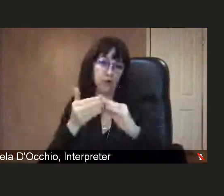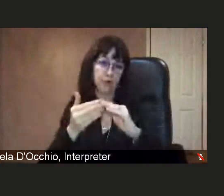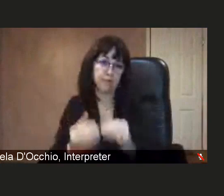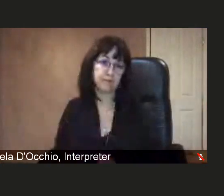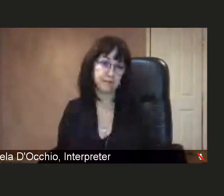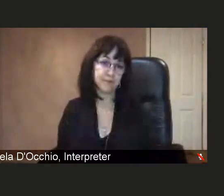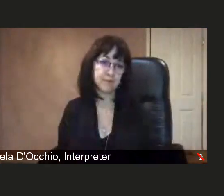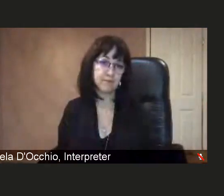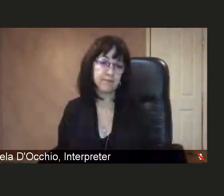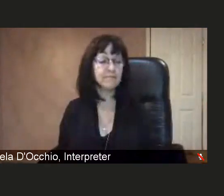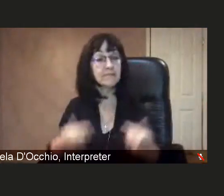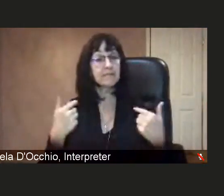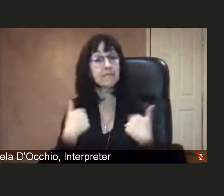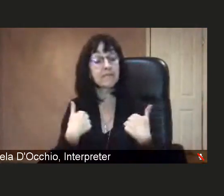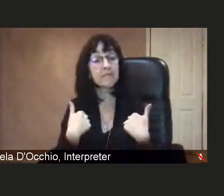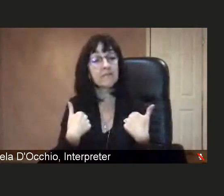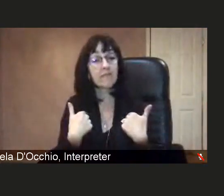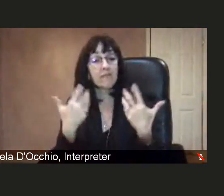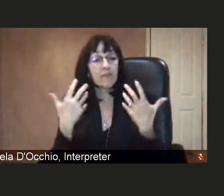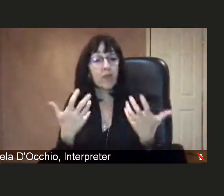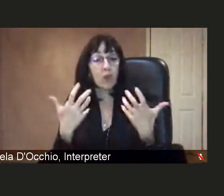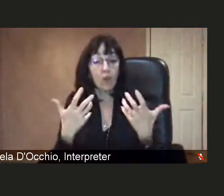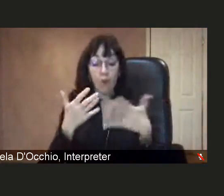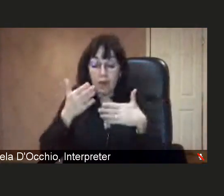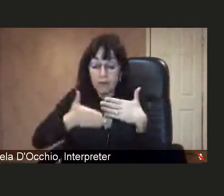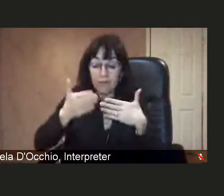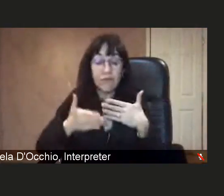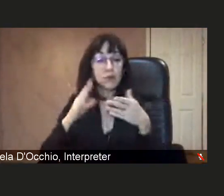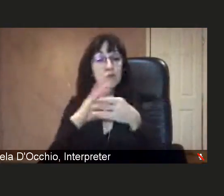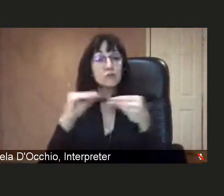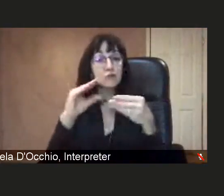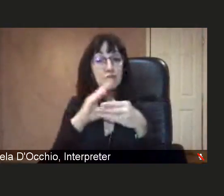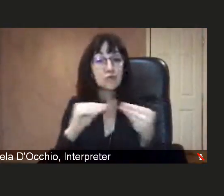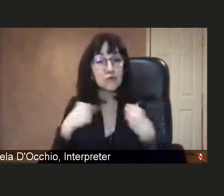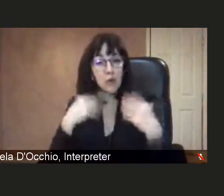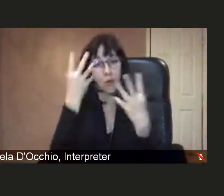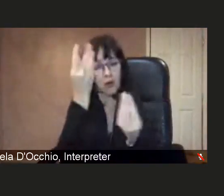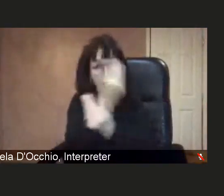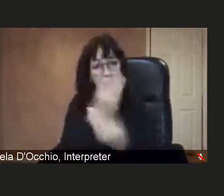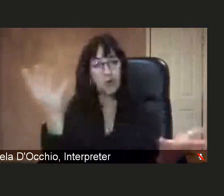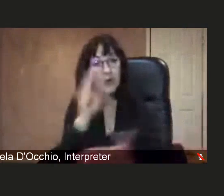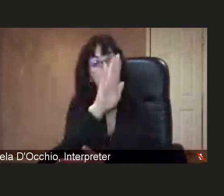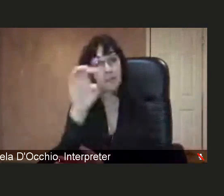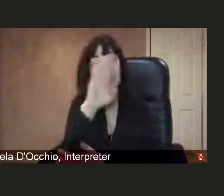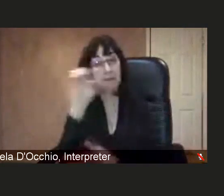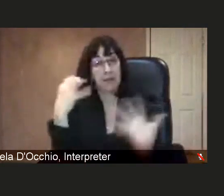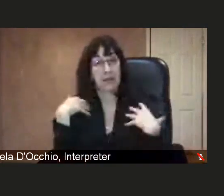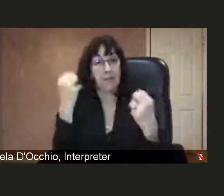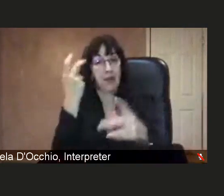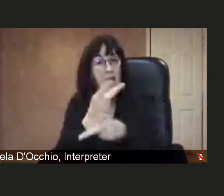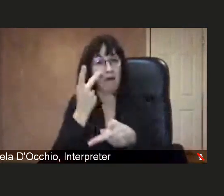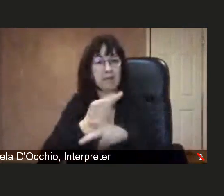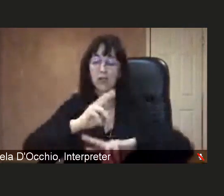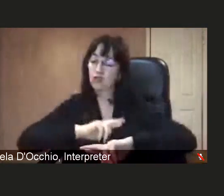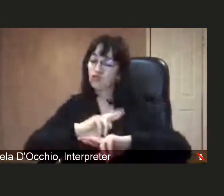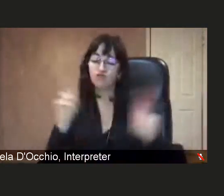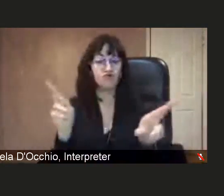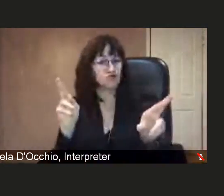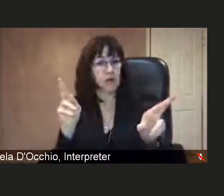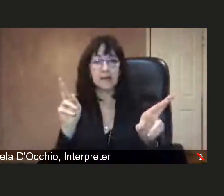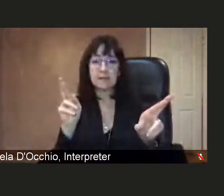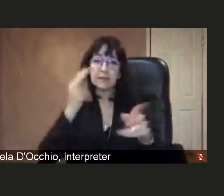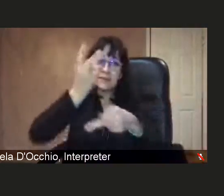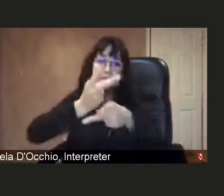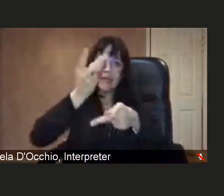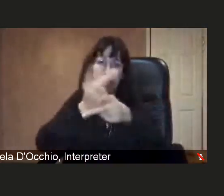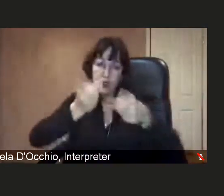hall, I want to take this opportunity to let you know that Beebe Healthcare stands ready to take care of you and our community.